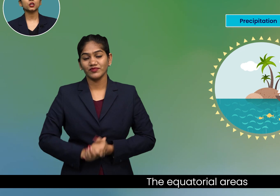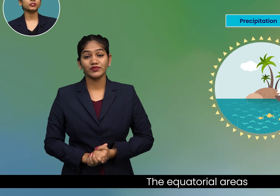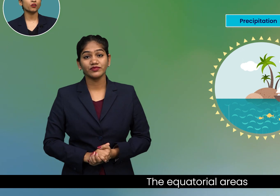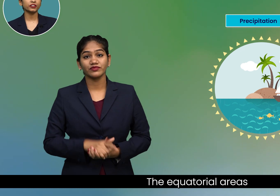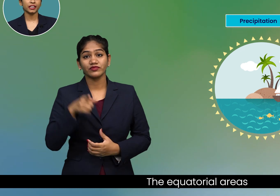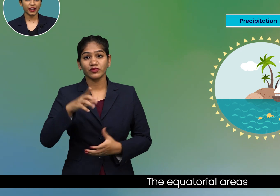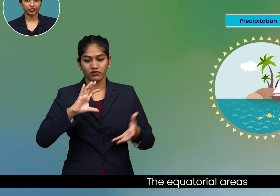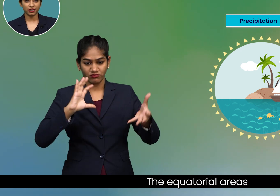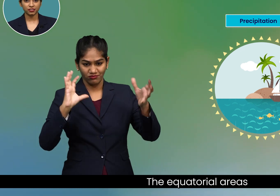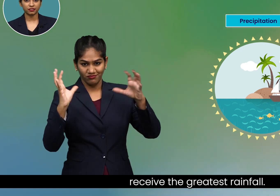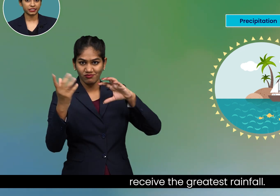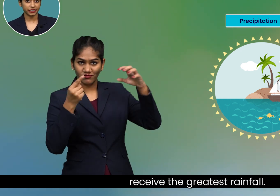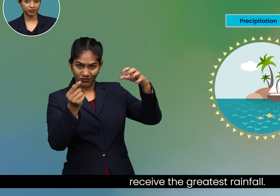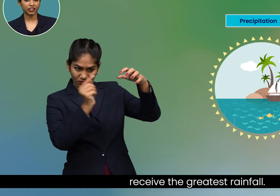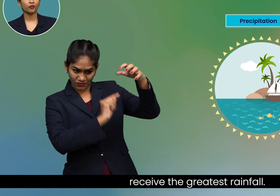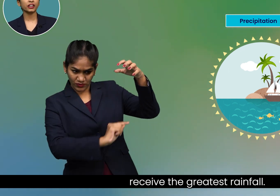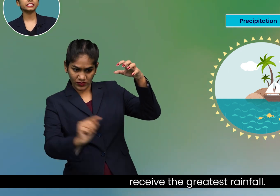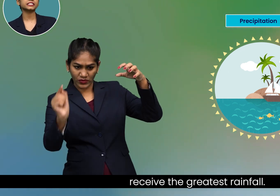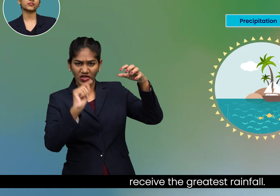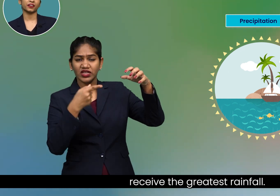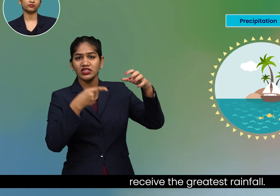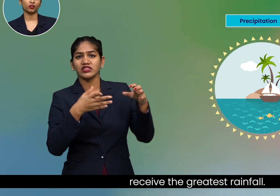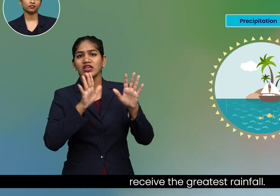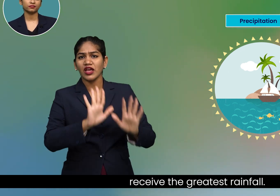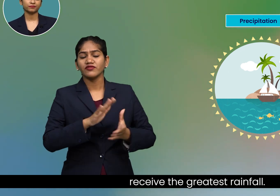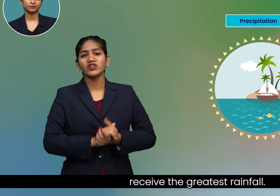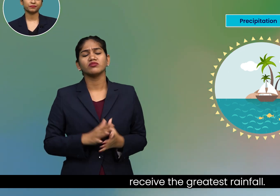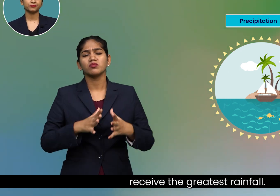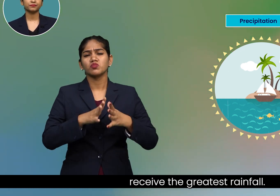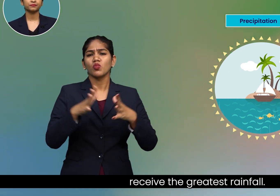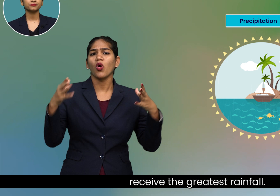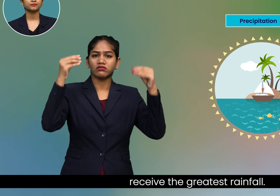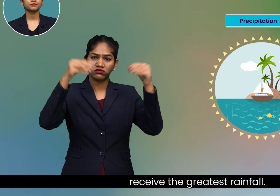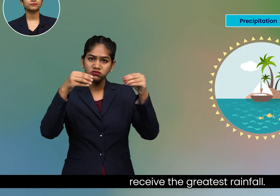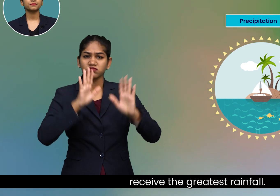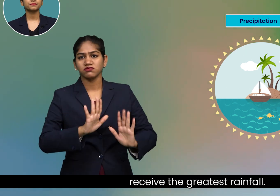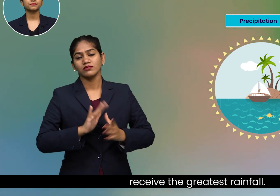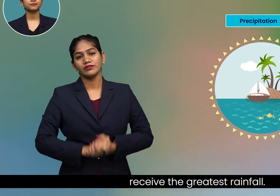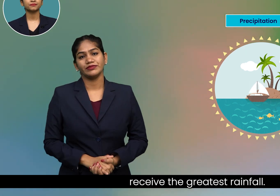The equatorial areas receive the greatest rainfall.